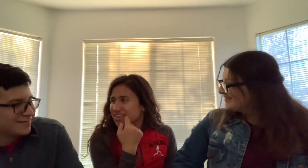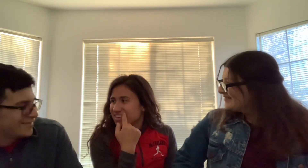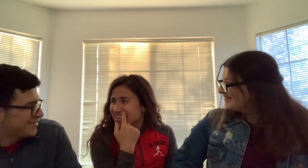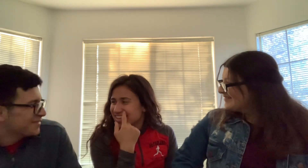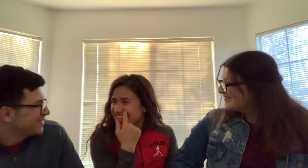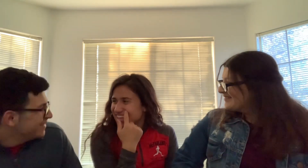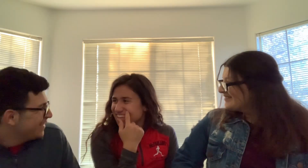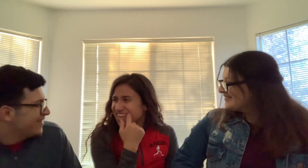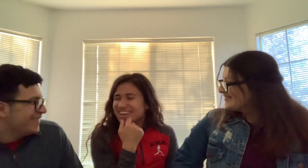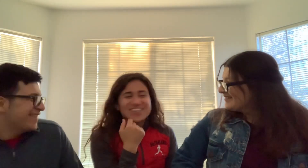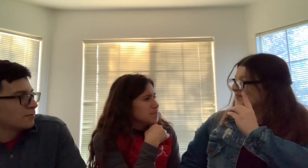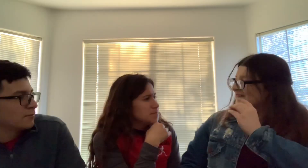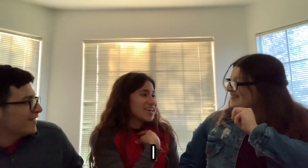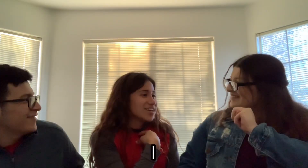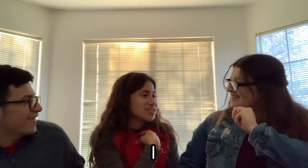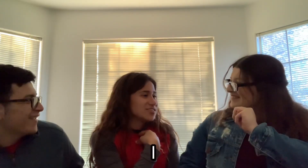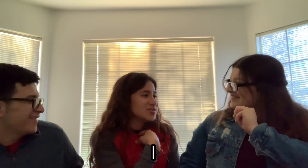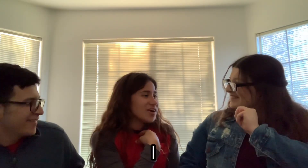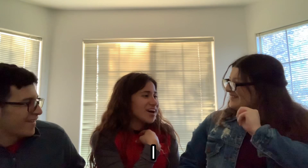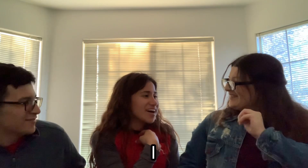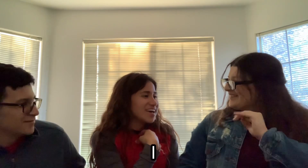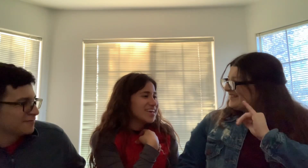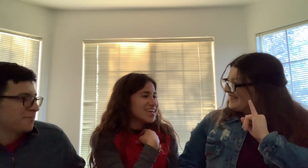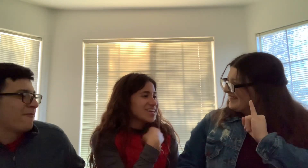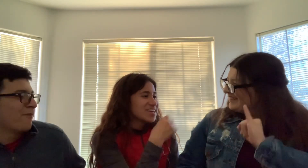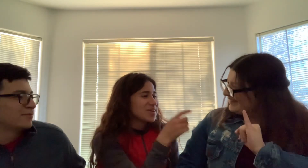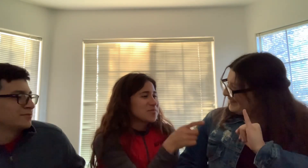B-O-C-Y. So these are good. Do I?